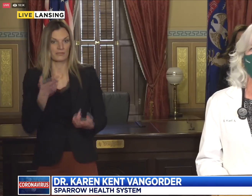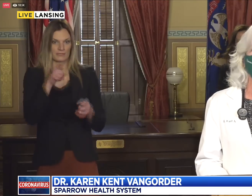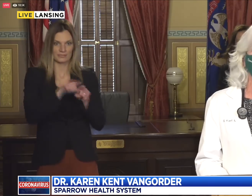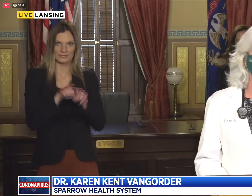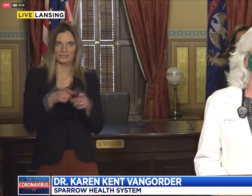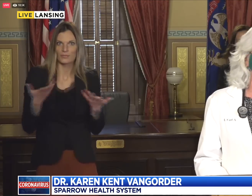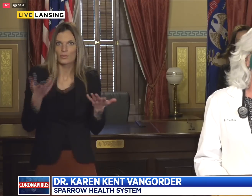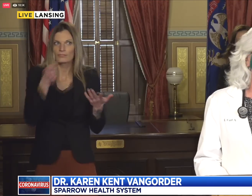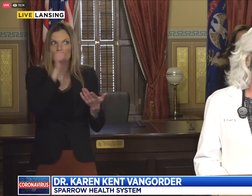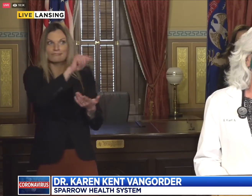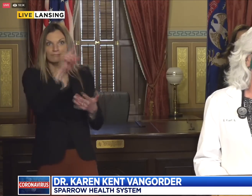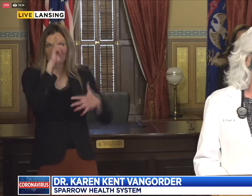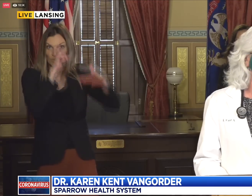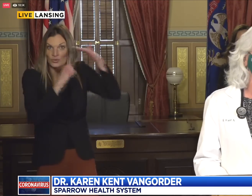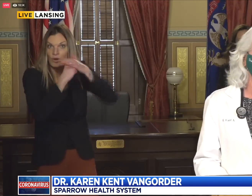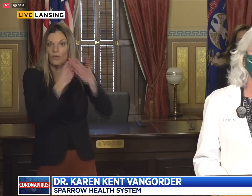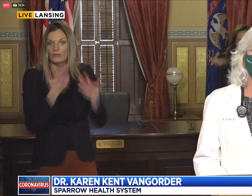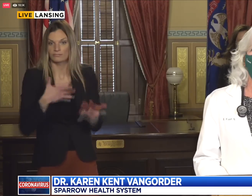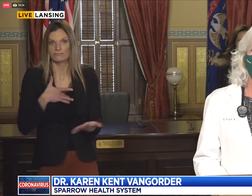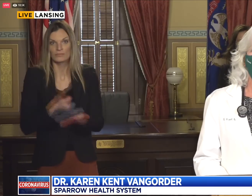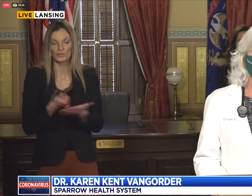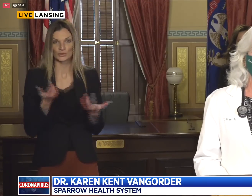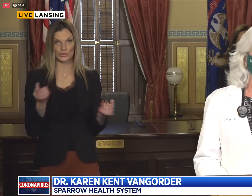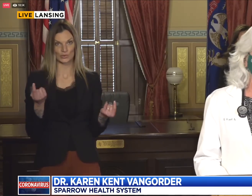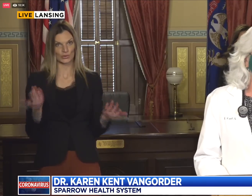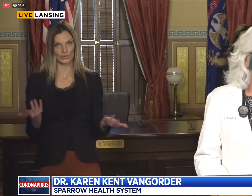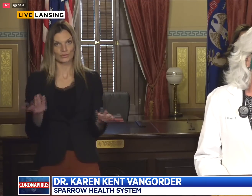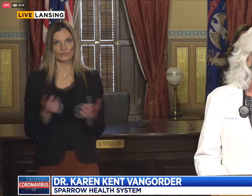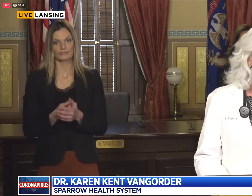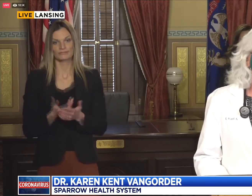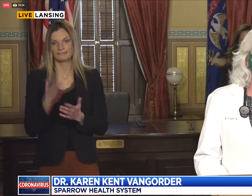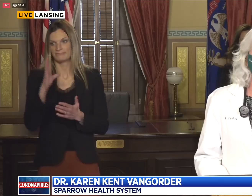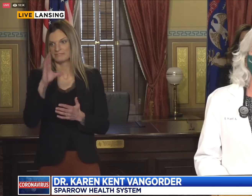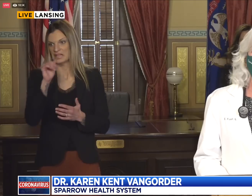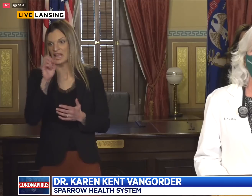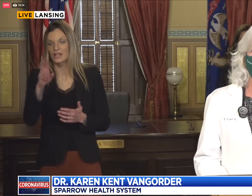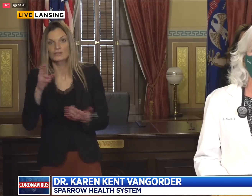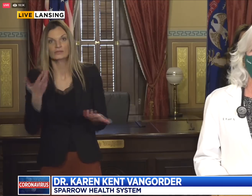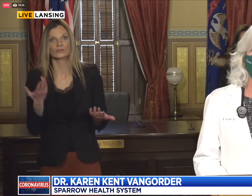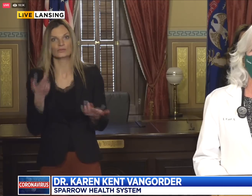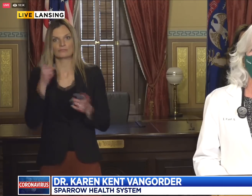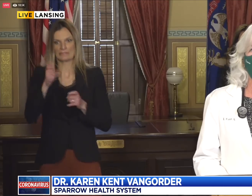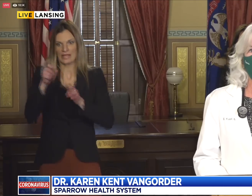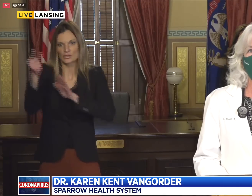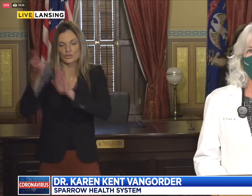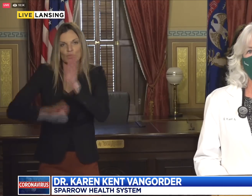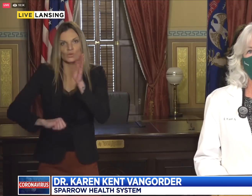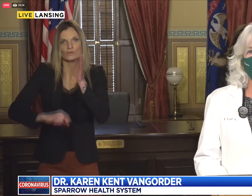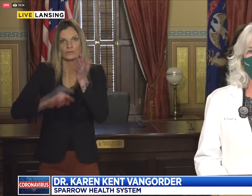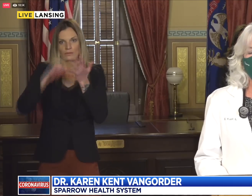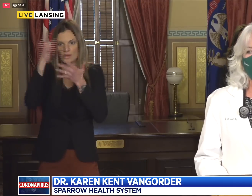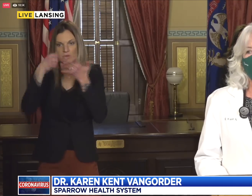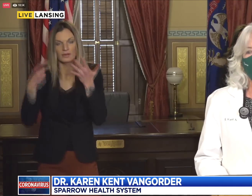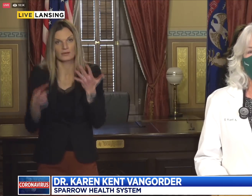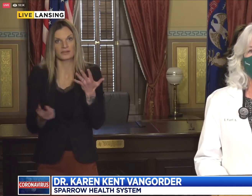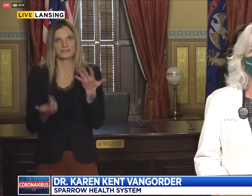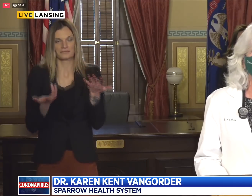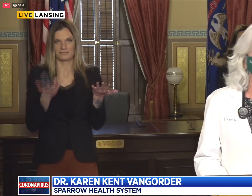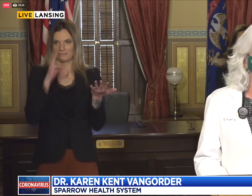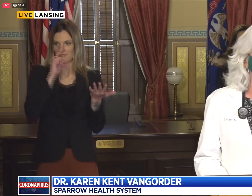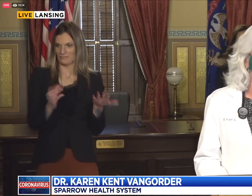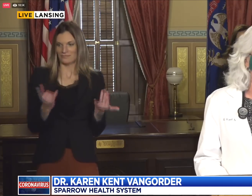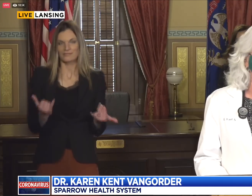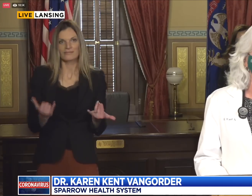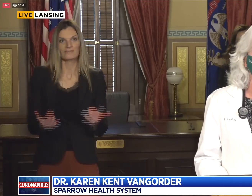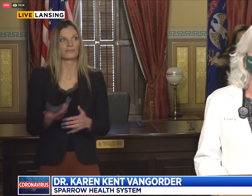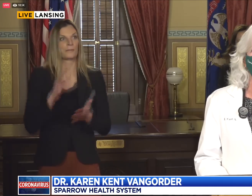patients, patients who have cancer who need operations. And in my career, I've never been